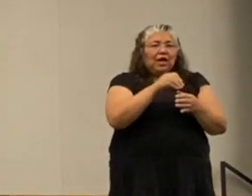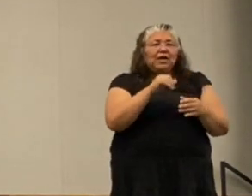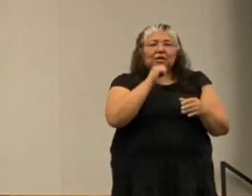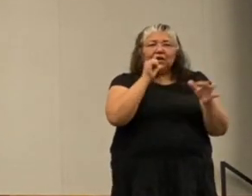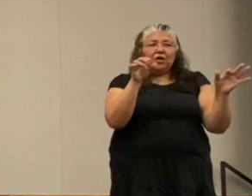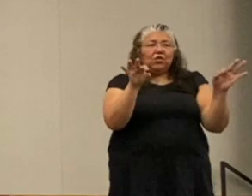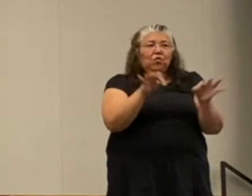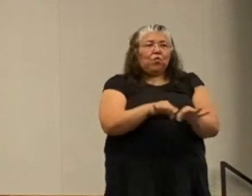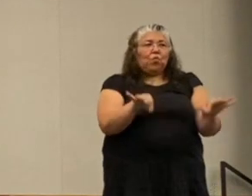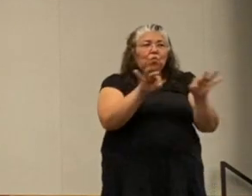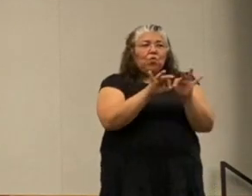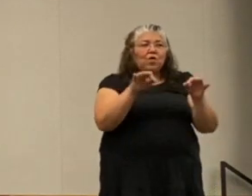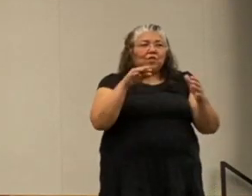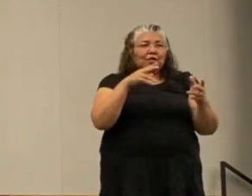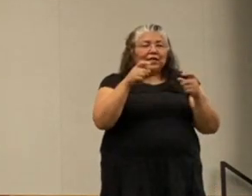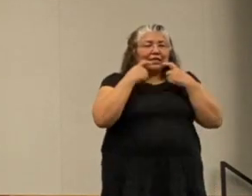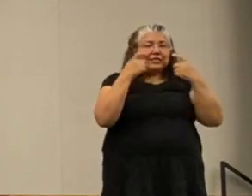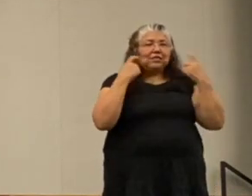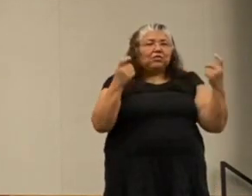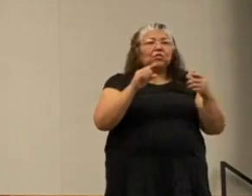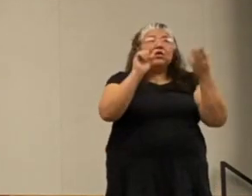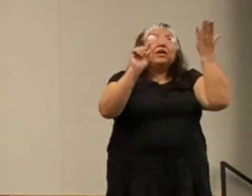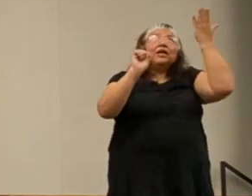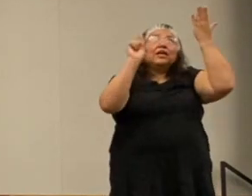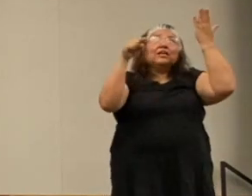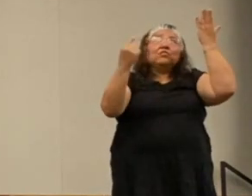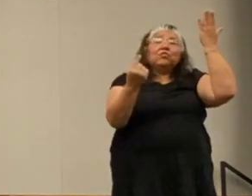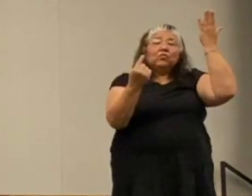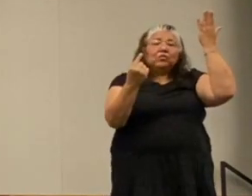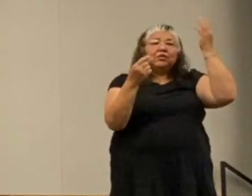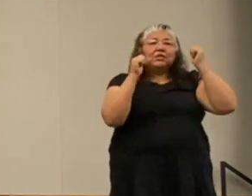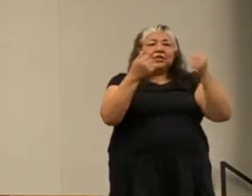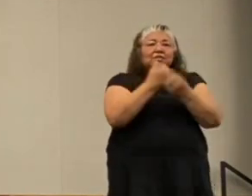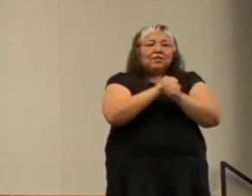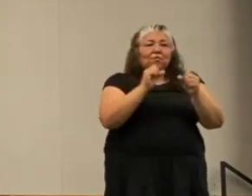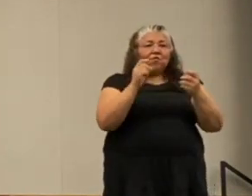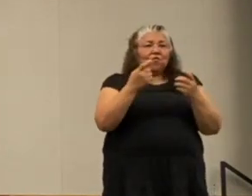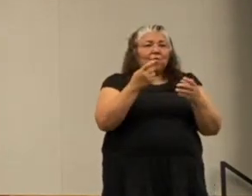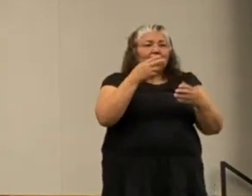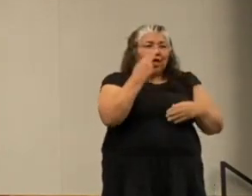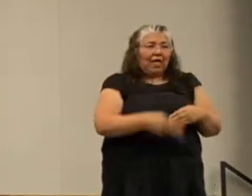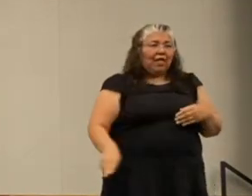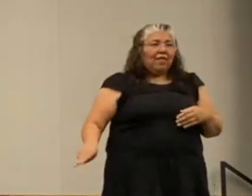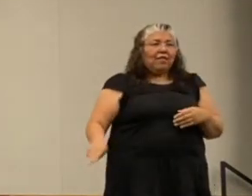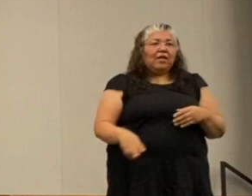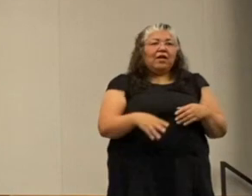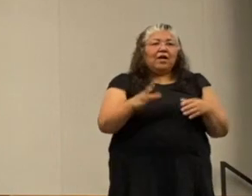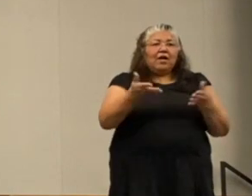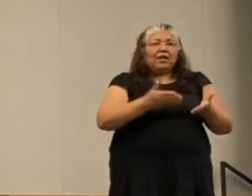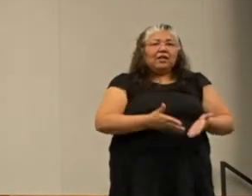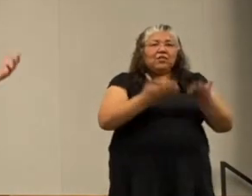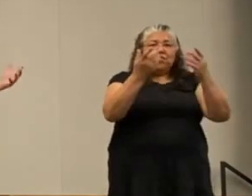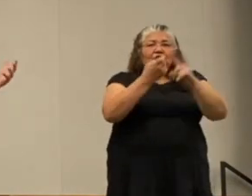He alone is able to save you from hell, to deliver you from crisis, and bless his